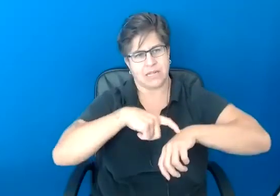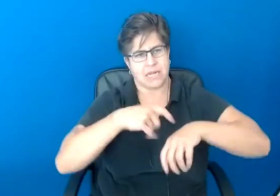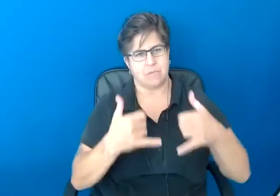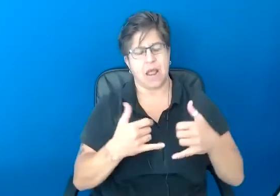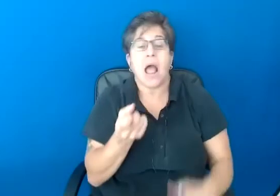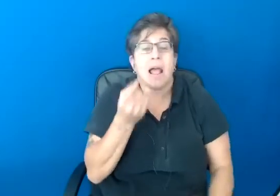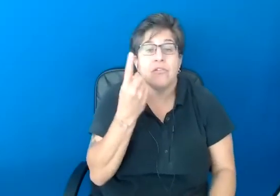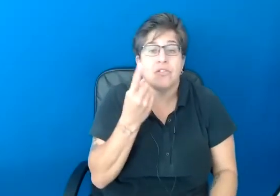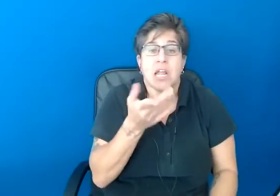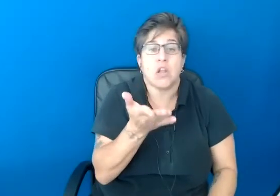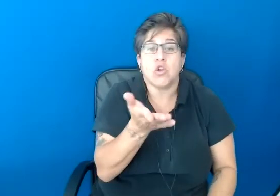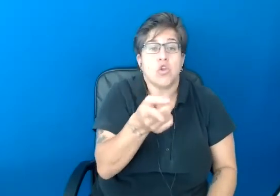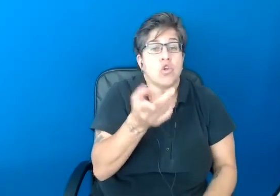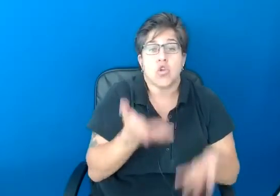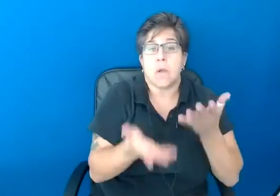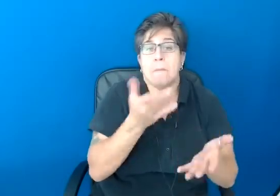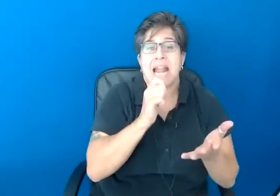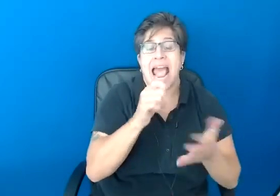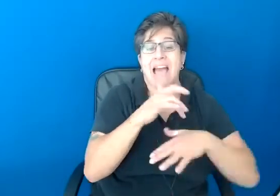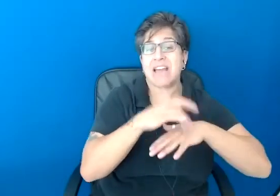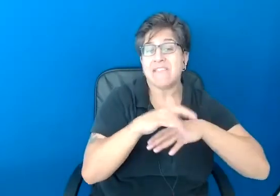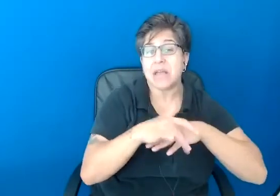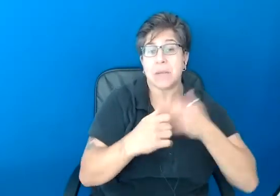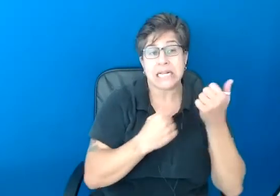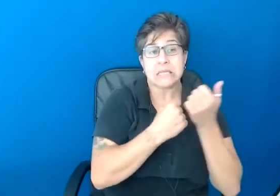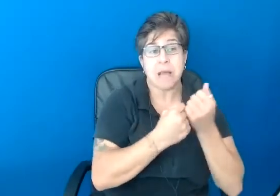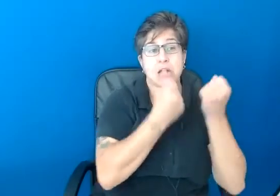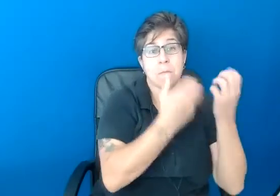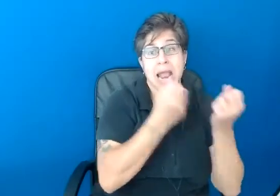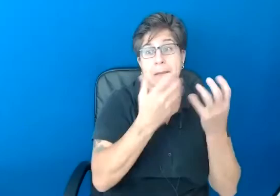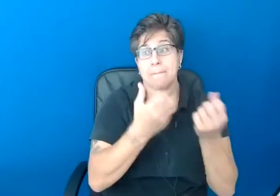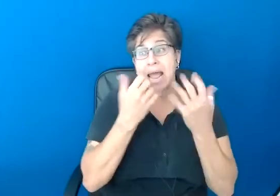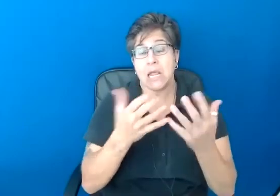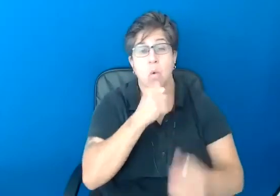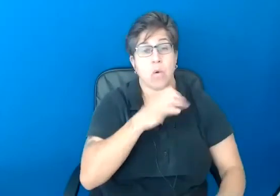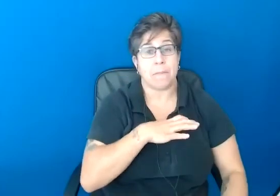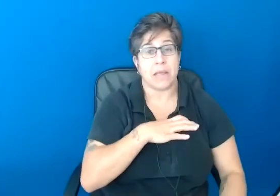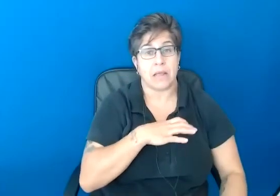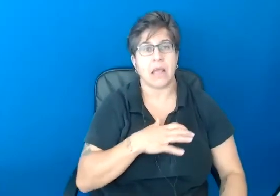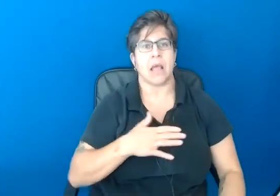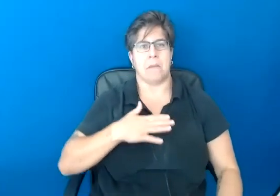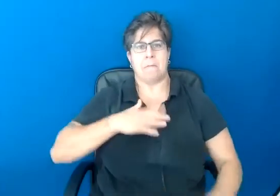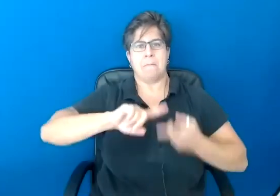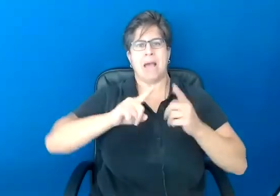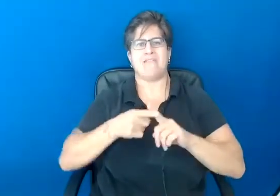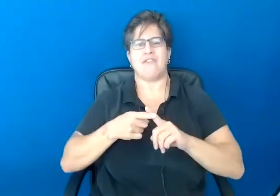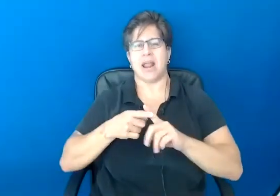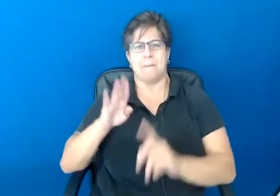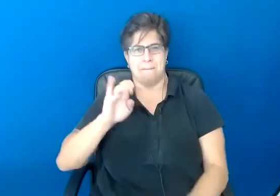he always says when people ask him, how many men do you sponsor? He says, about half. I love that response,